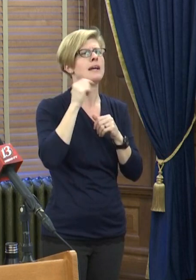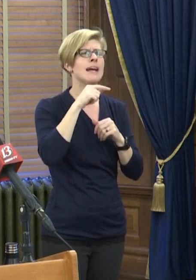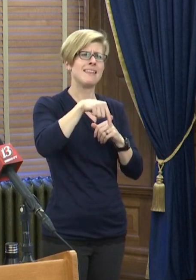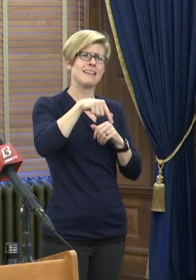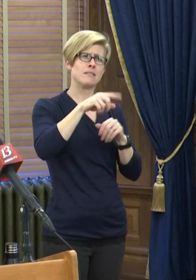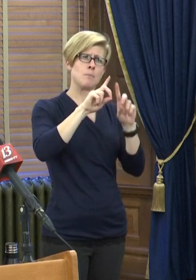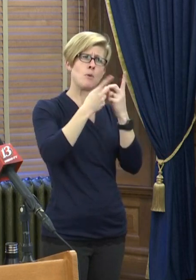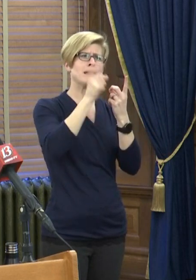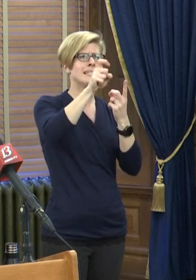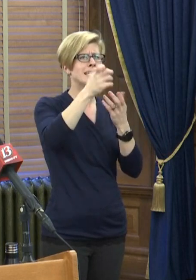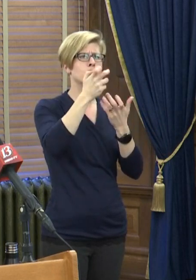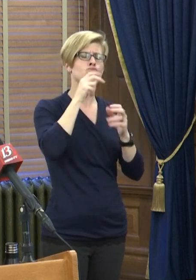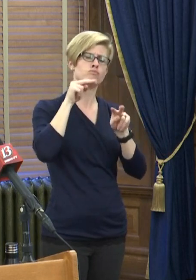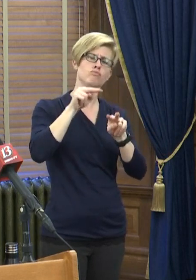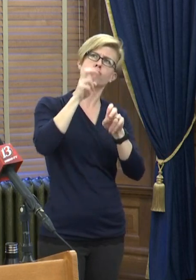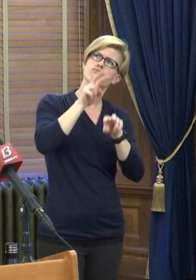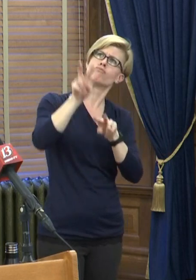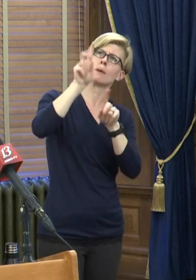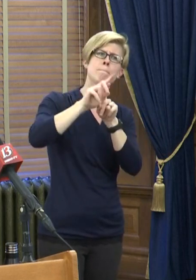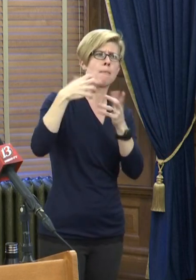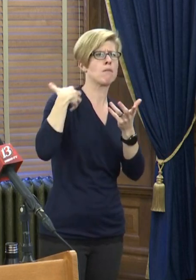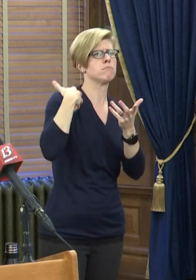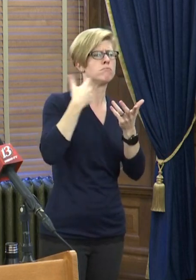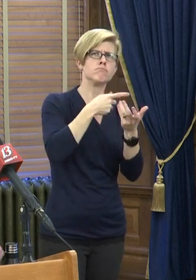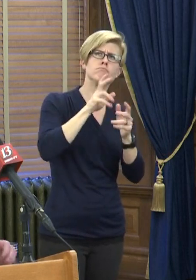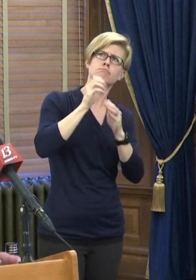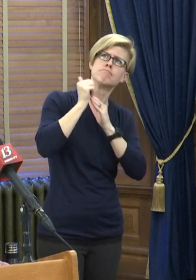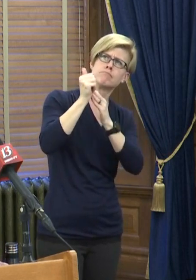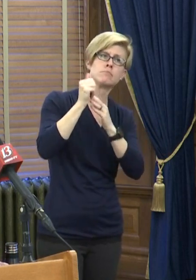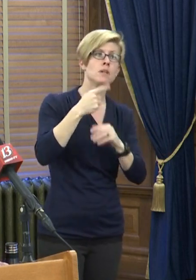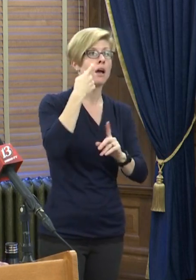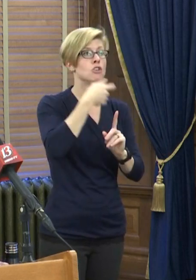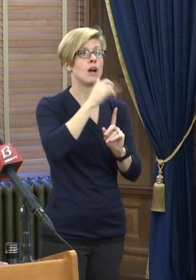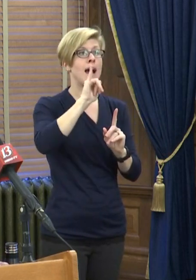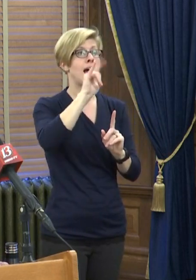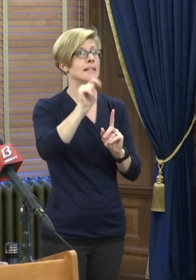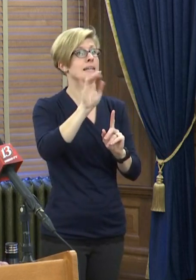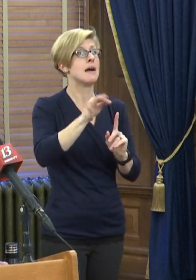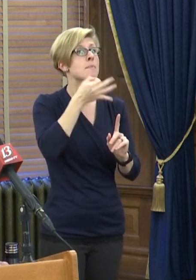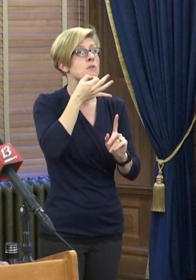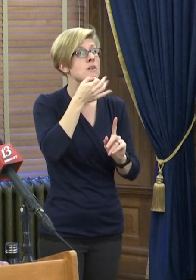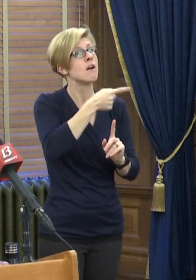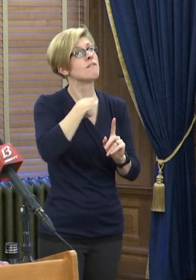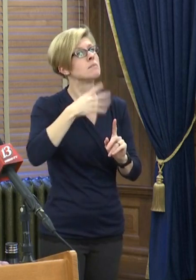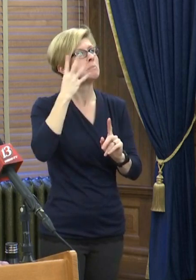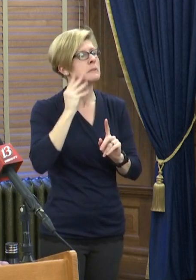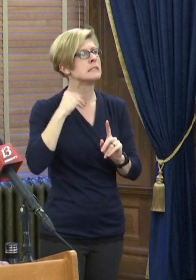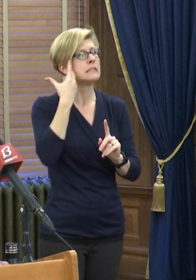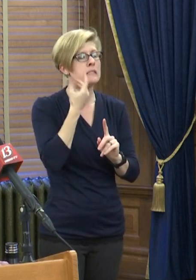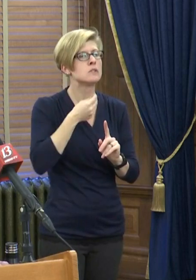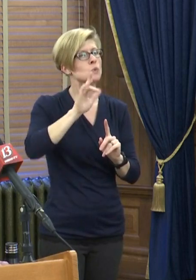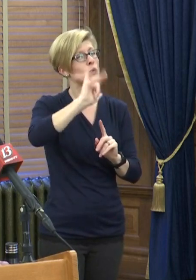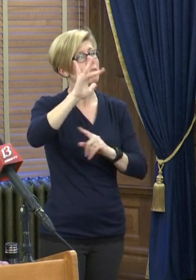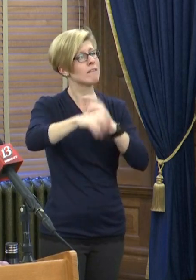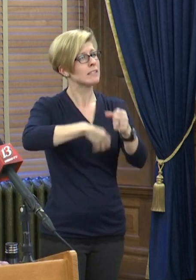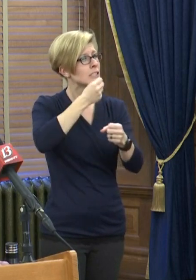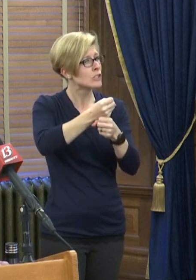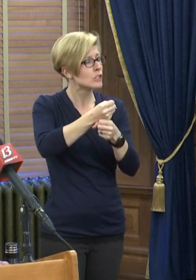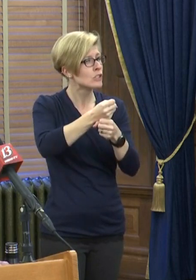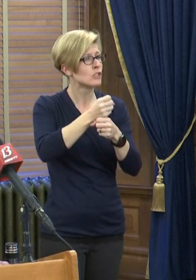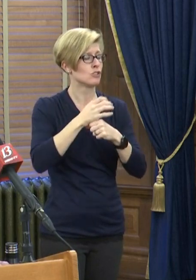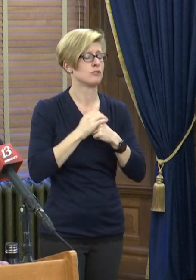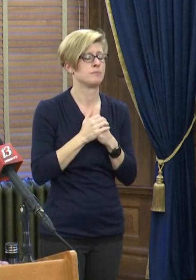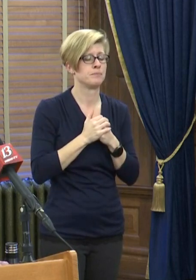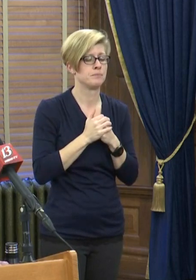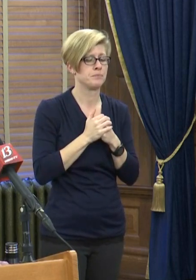need. Secretary Shultz is an IT expert with 25 years of experience in technology and